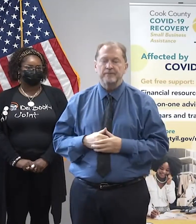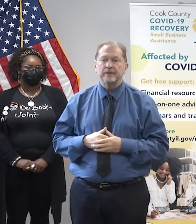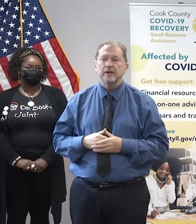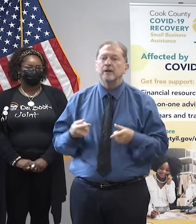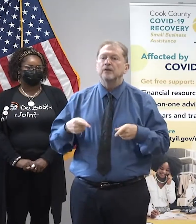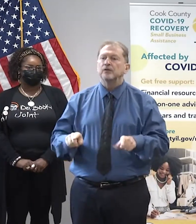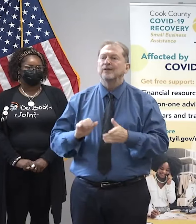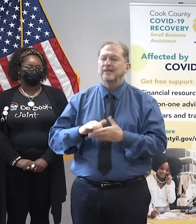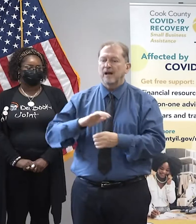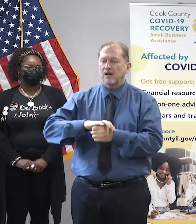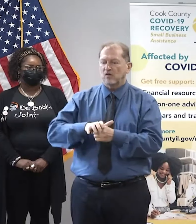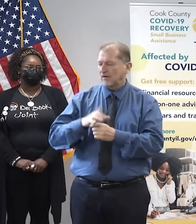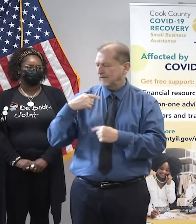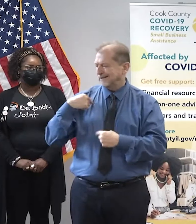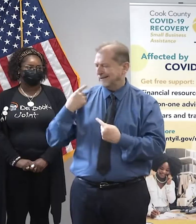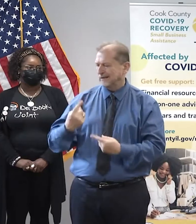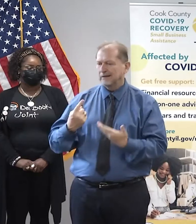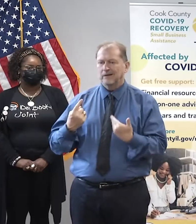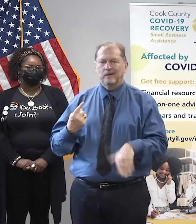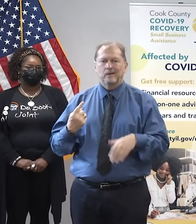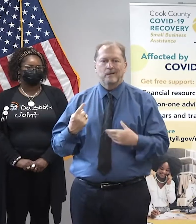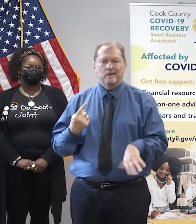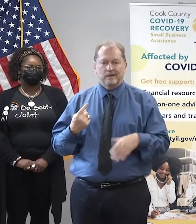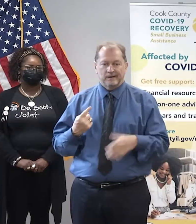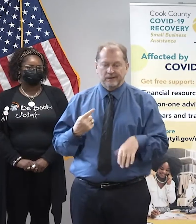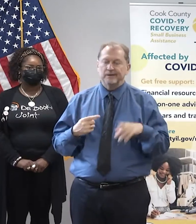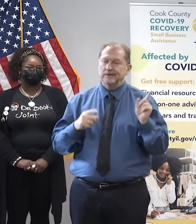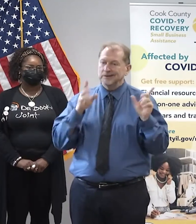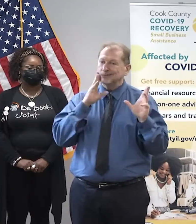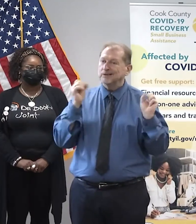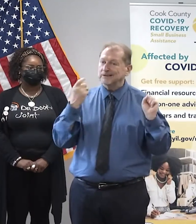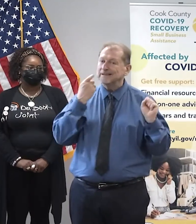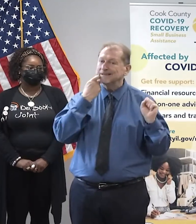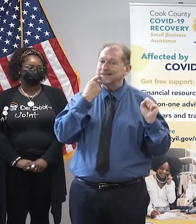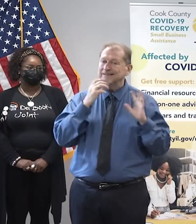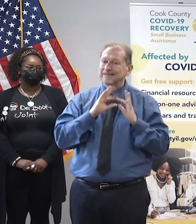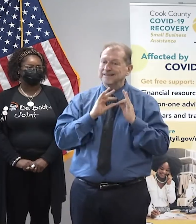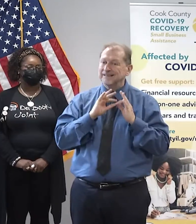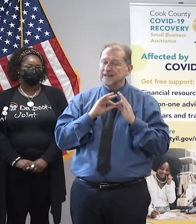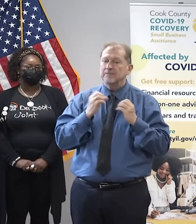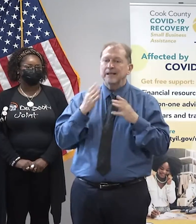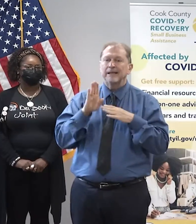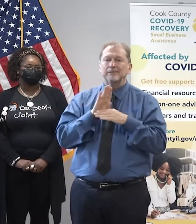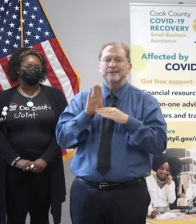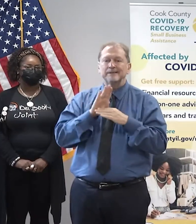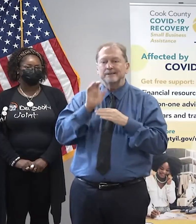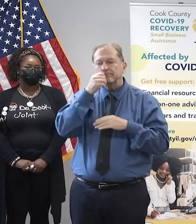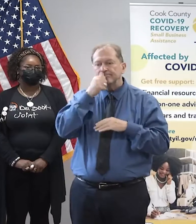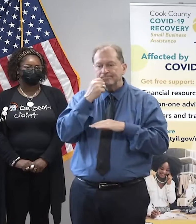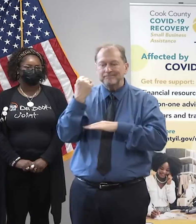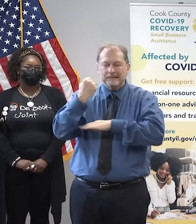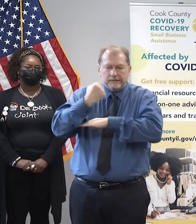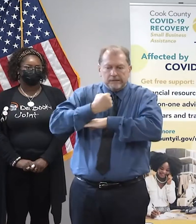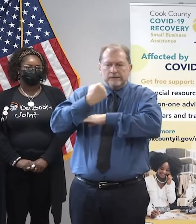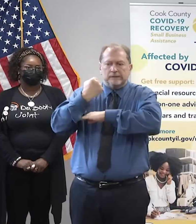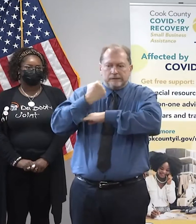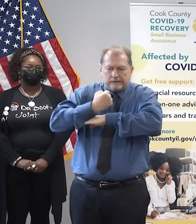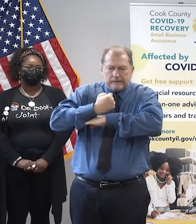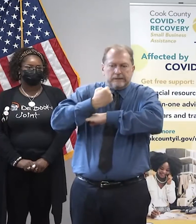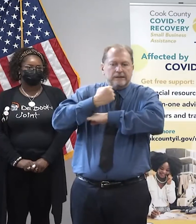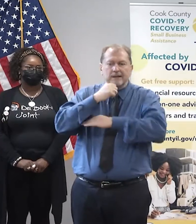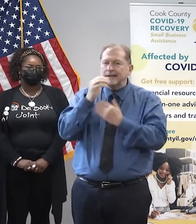During COVID, just like it's been previously highlighted by the President, a lot of our businesses have suffered. And we